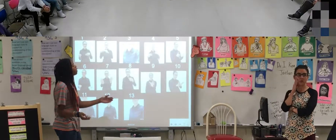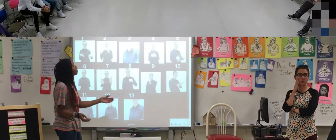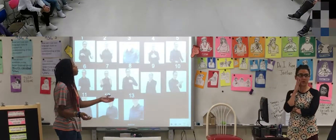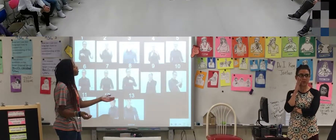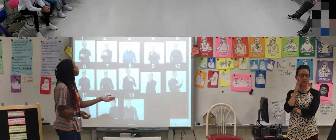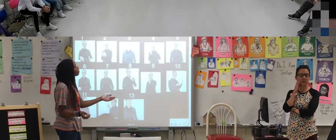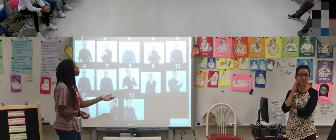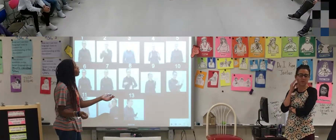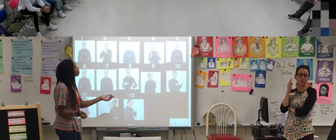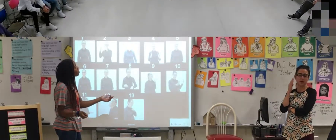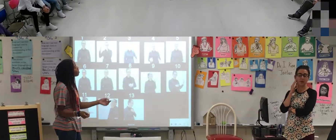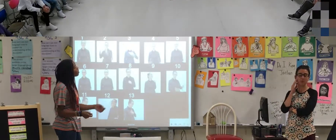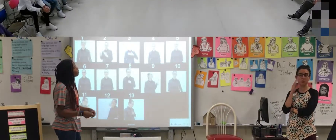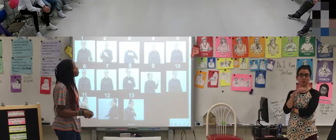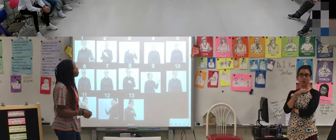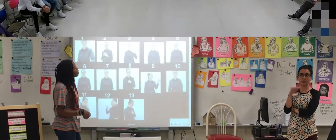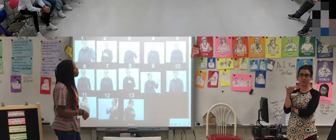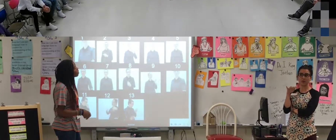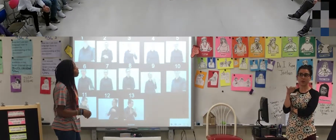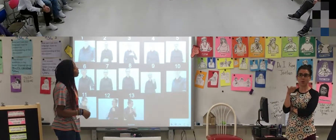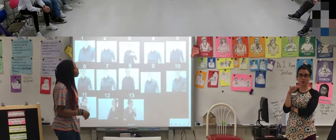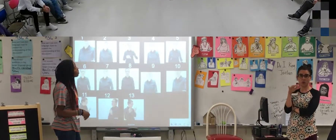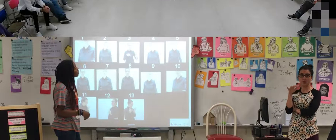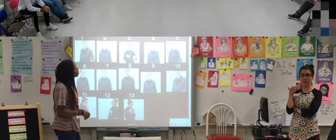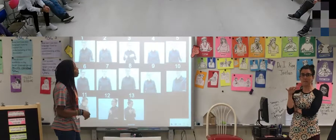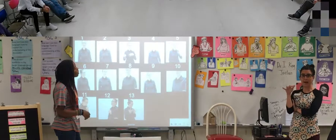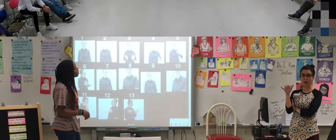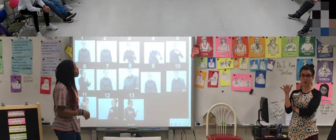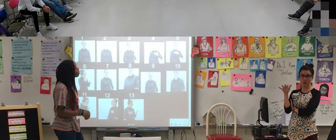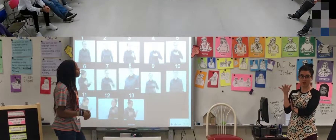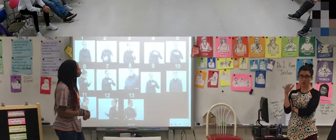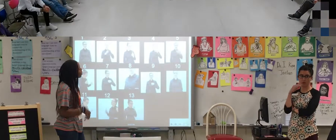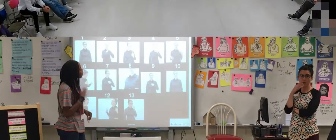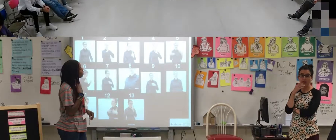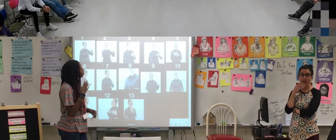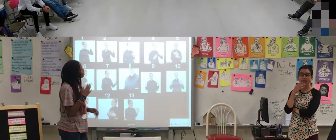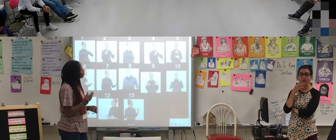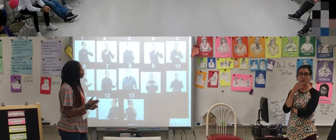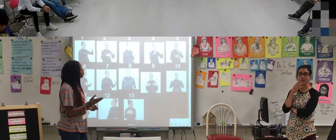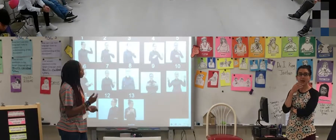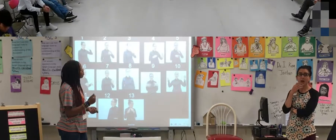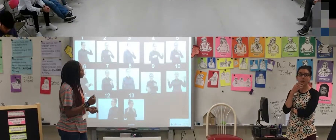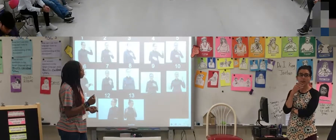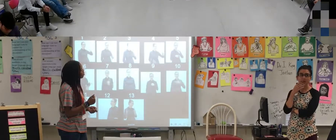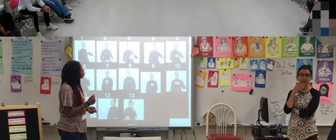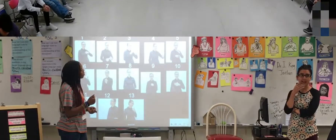story, I mean, sometimes you start out a story saying what the story's about in general. And then you set up the